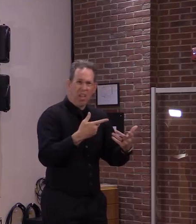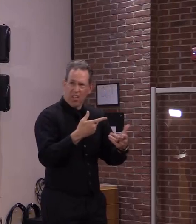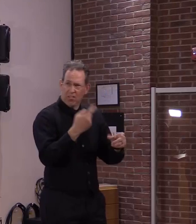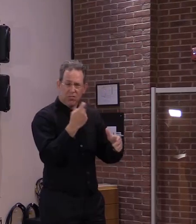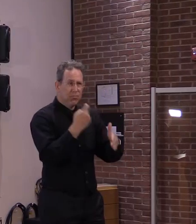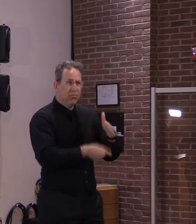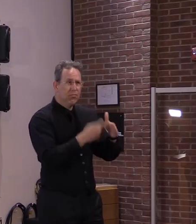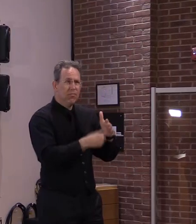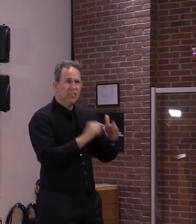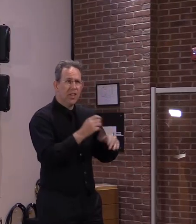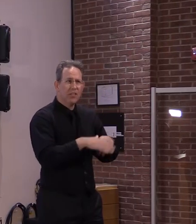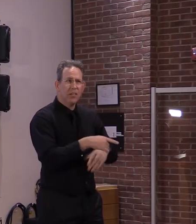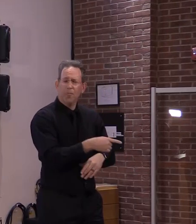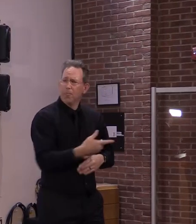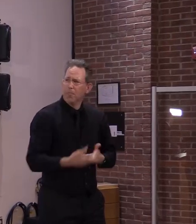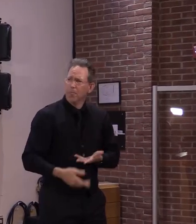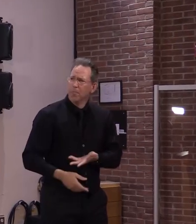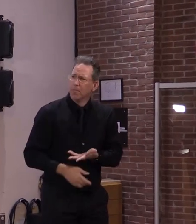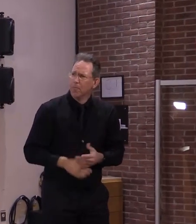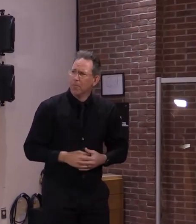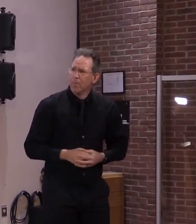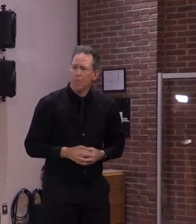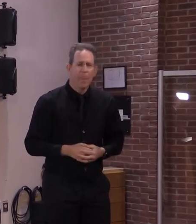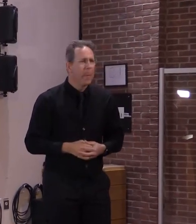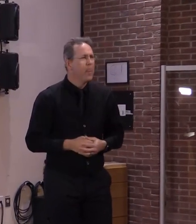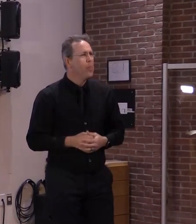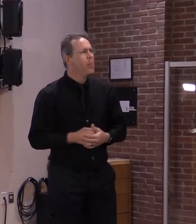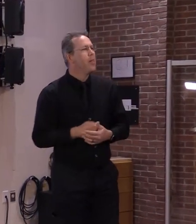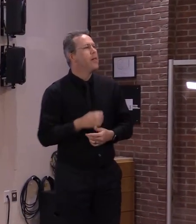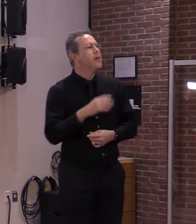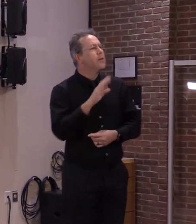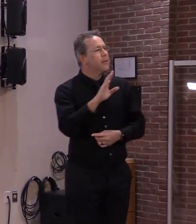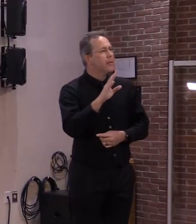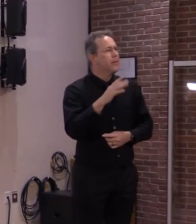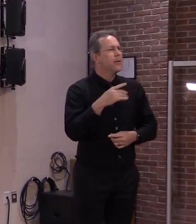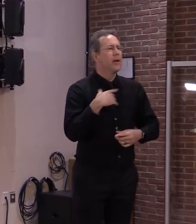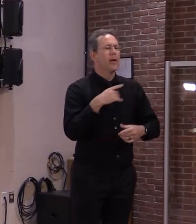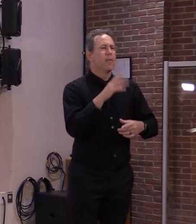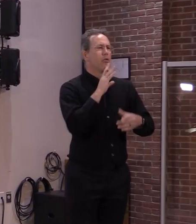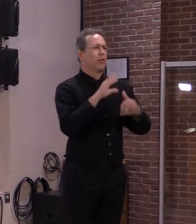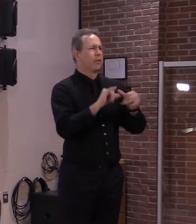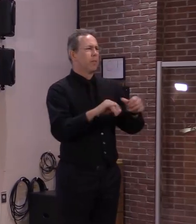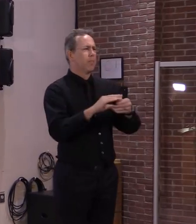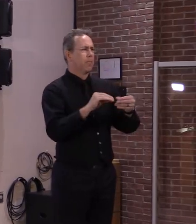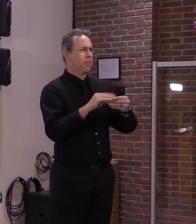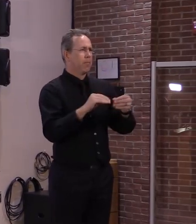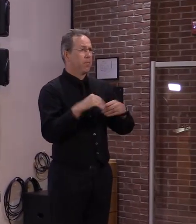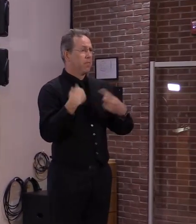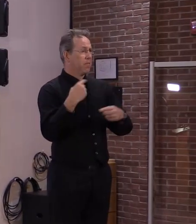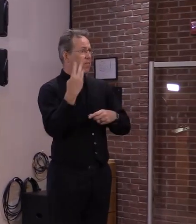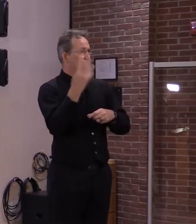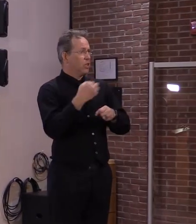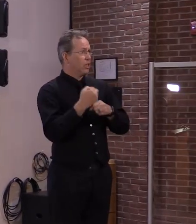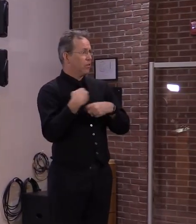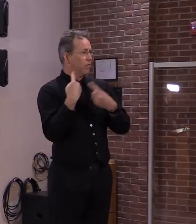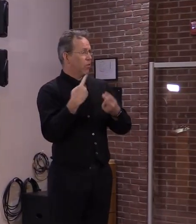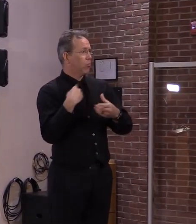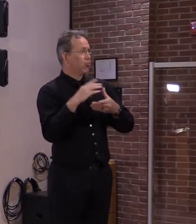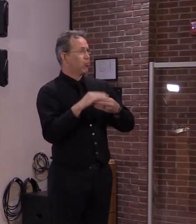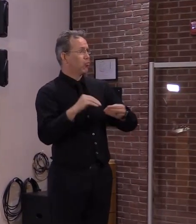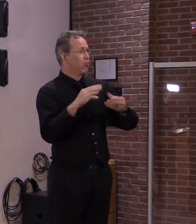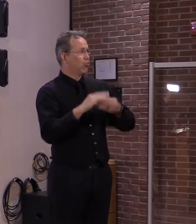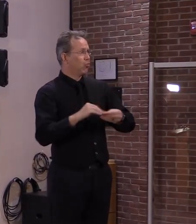this for the last 4 years now, and we're one of seven states that has not taken any